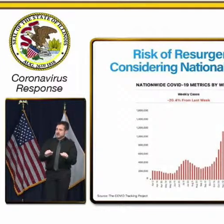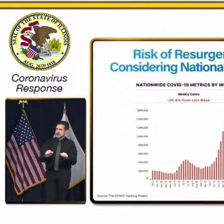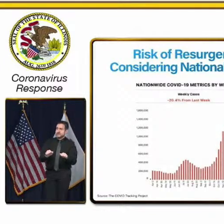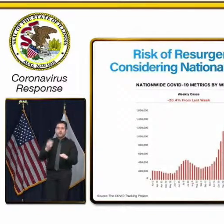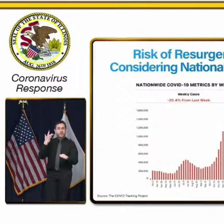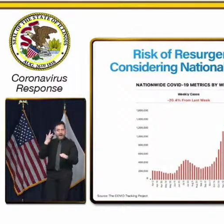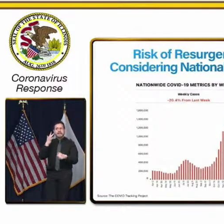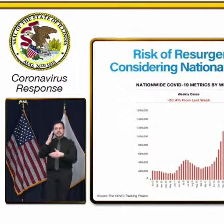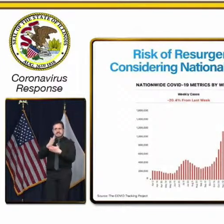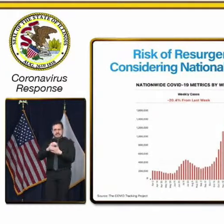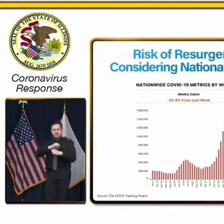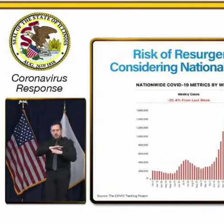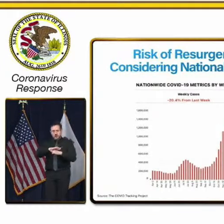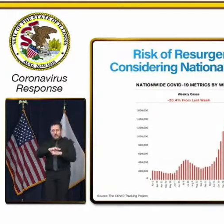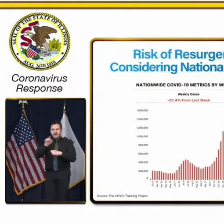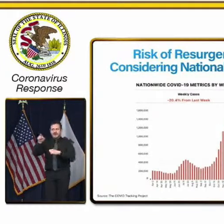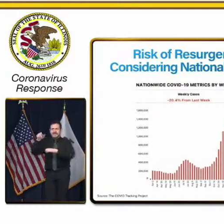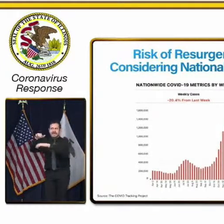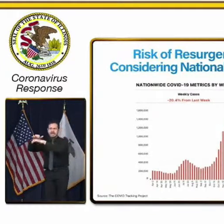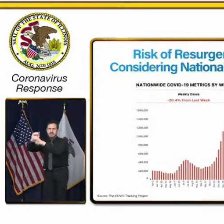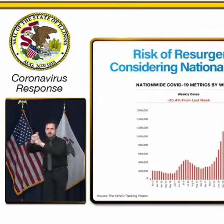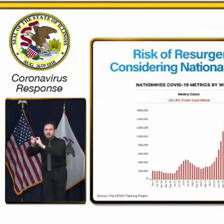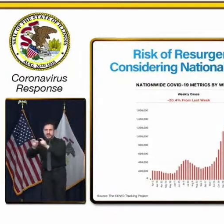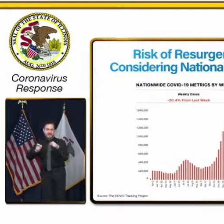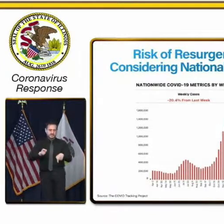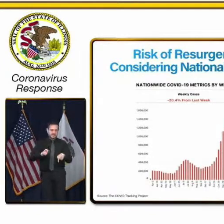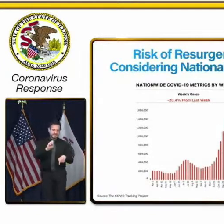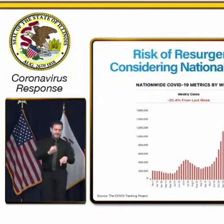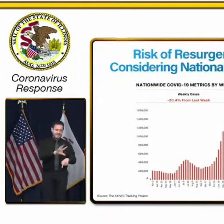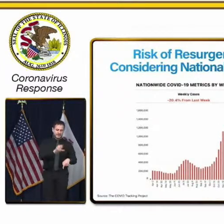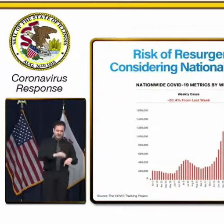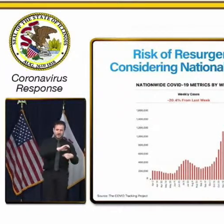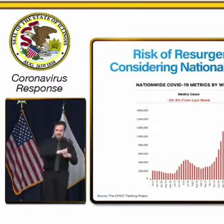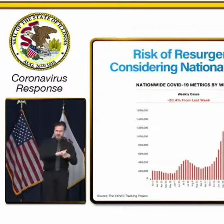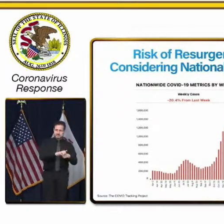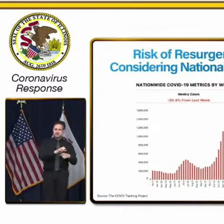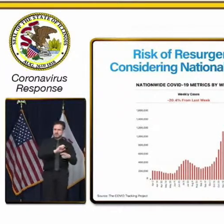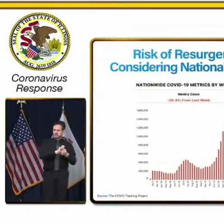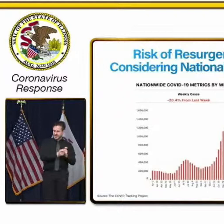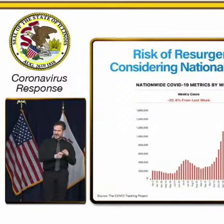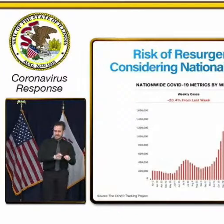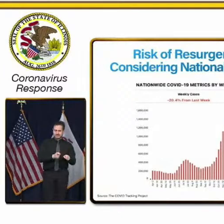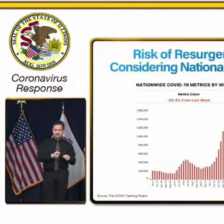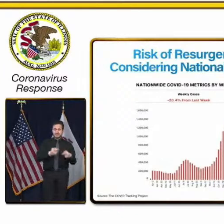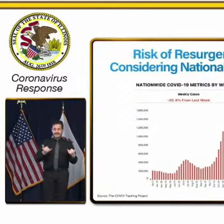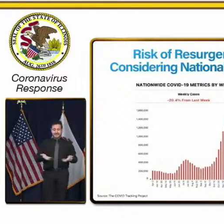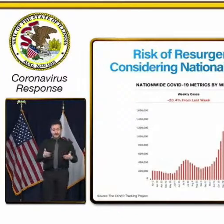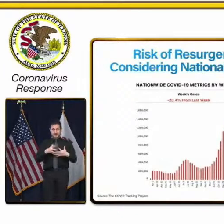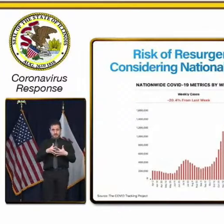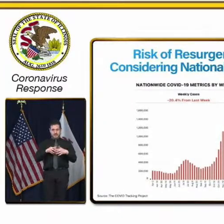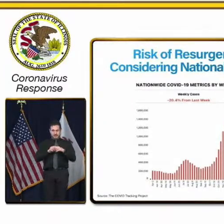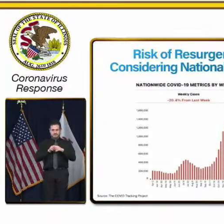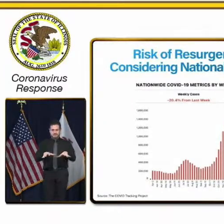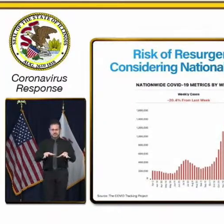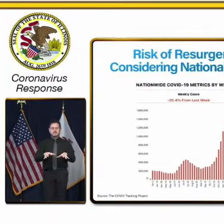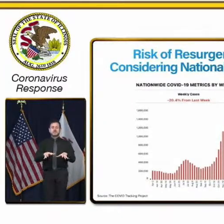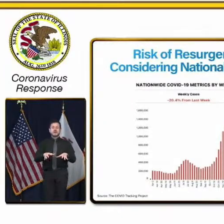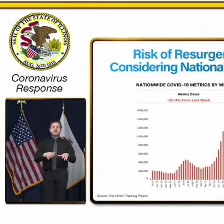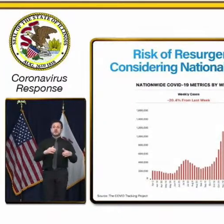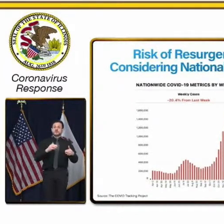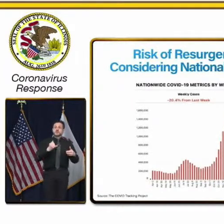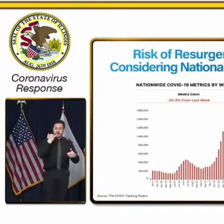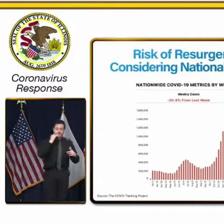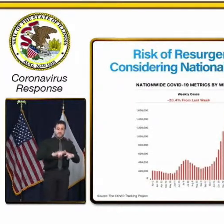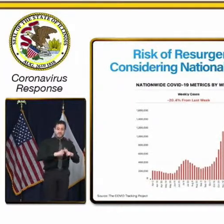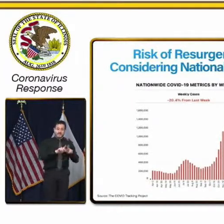serious. Our ability to have limited indoor restaurant service and to restart youth sports could be cut short